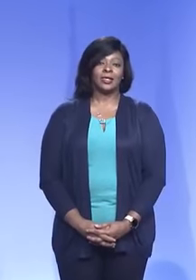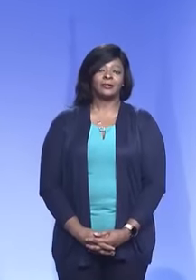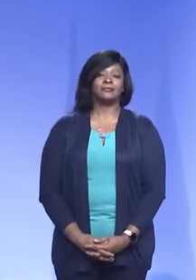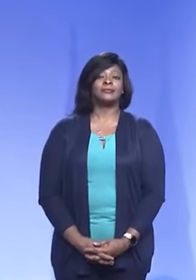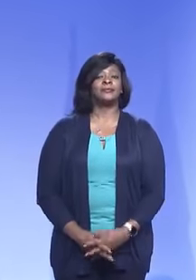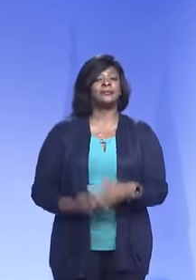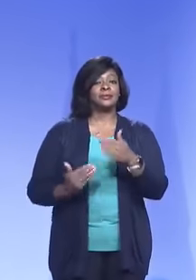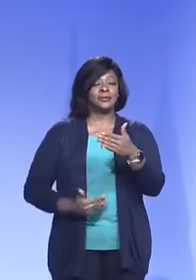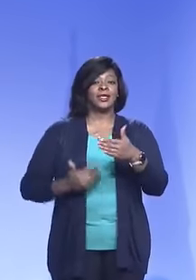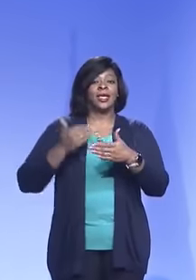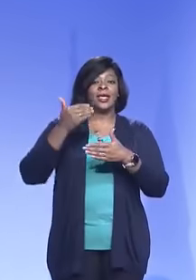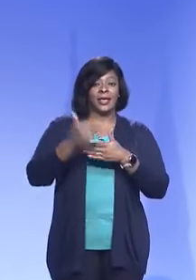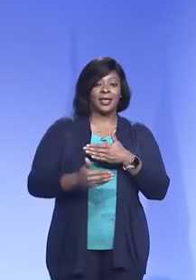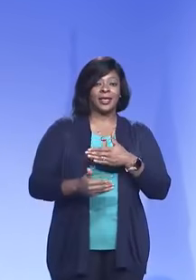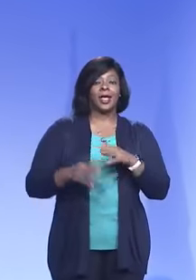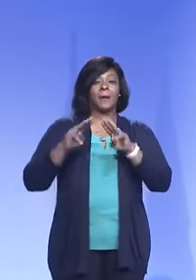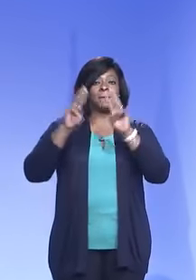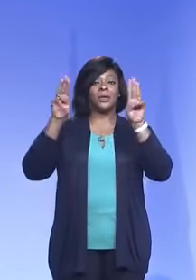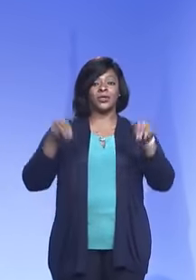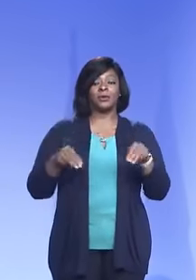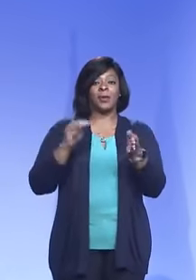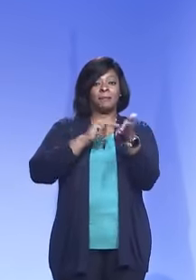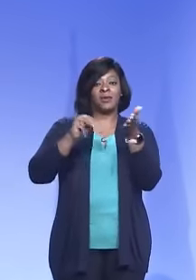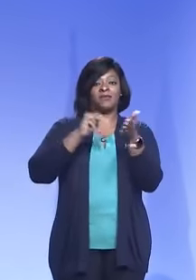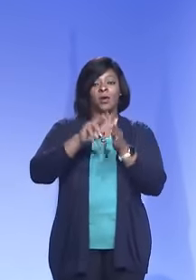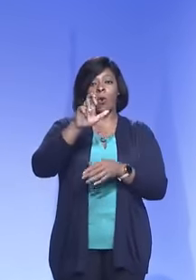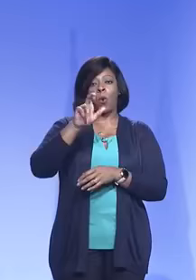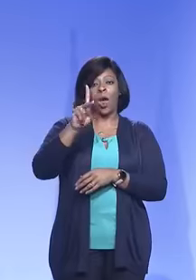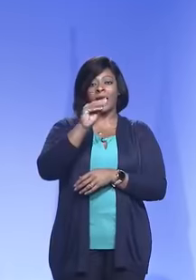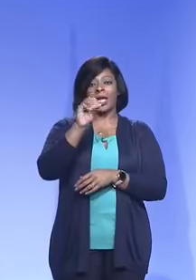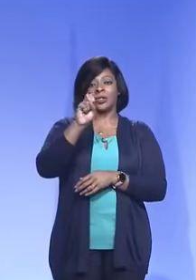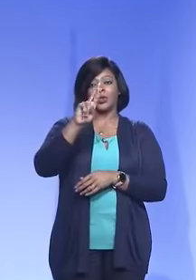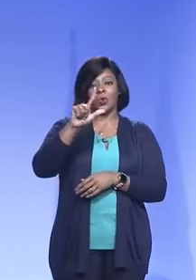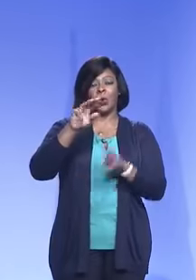The next museum is the Memphis Rock and Soul Museum.